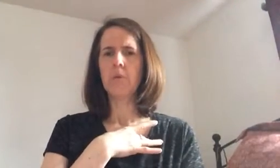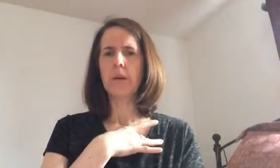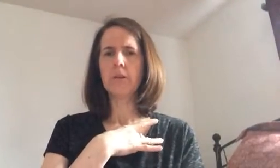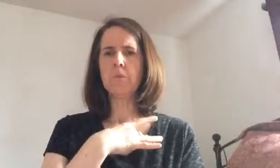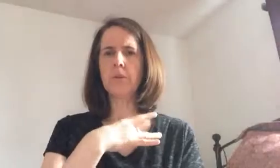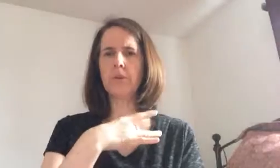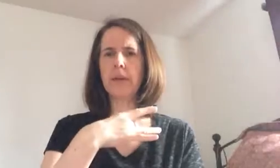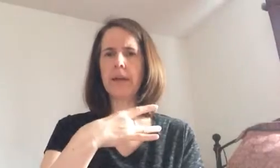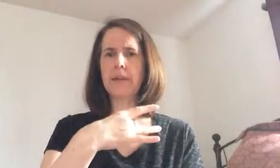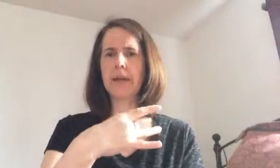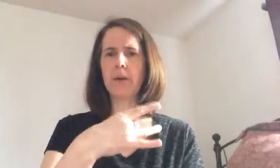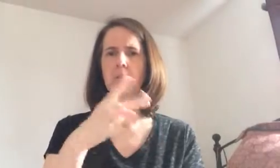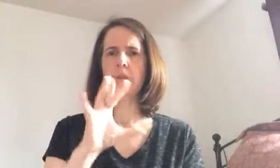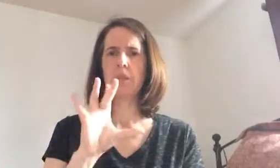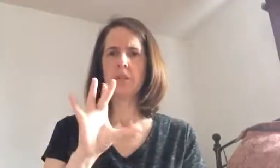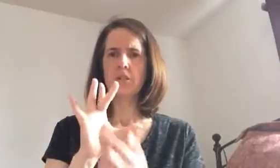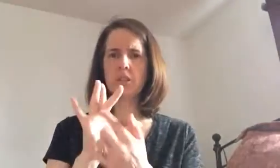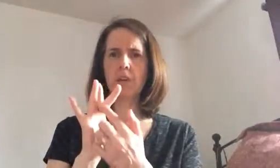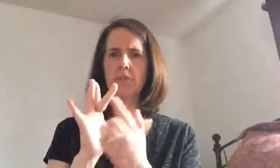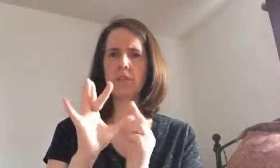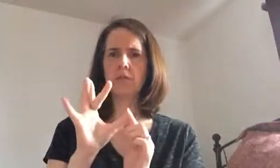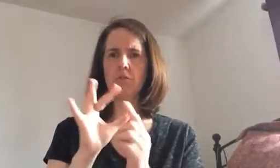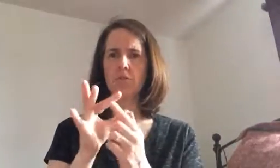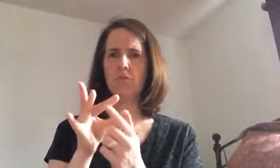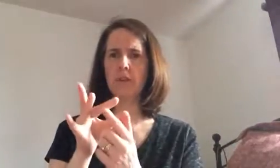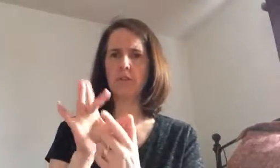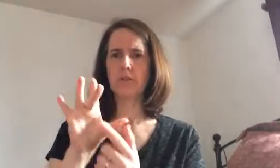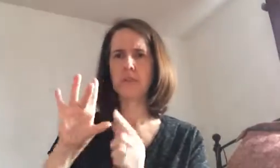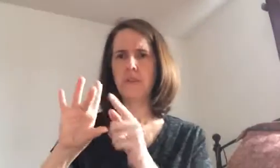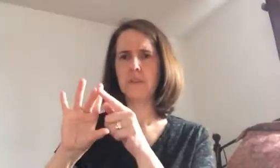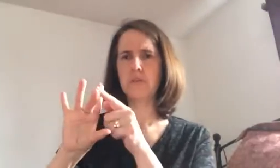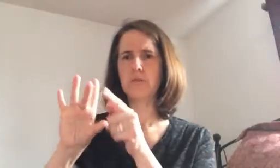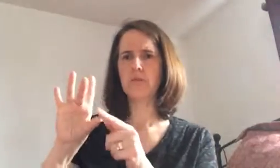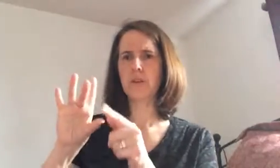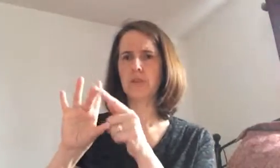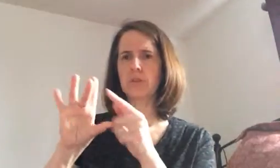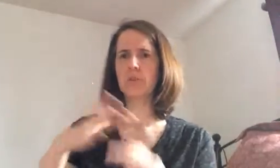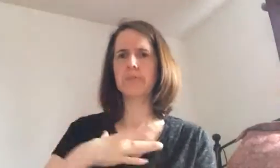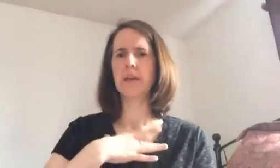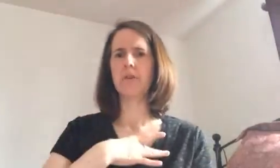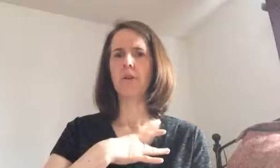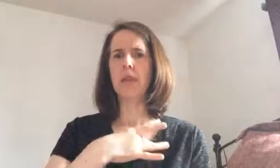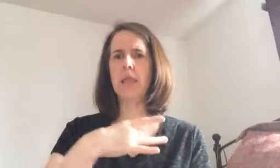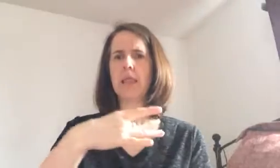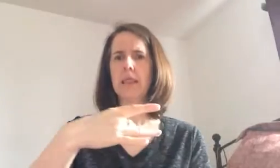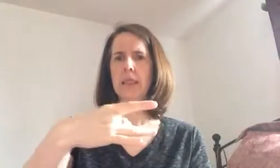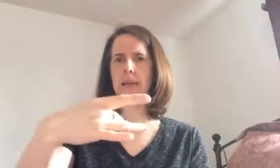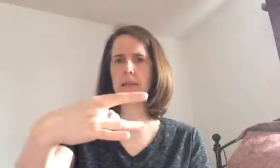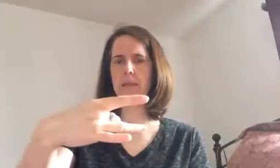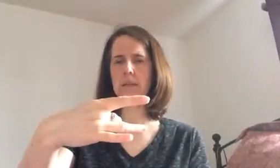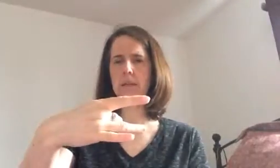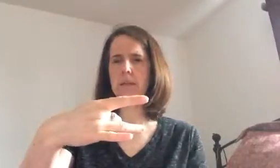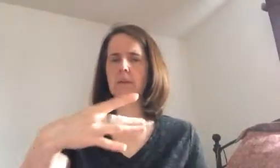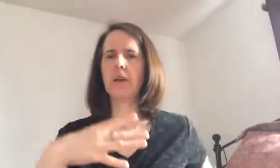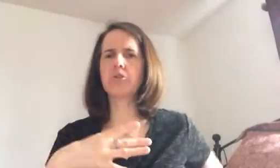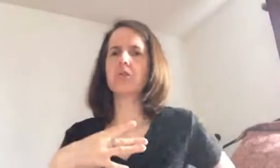when you pull your hand out, just these two fingers come together. Like. Okay, I'll show you